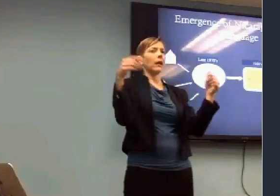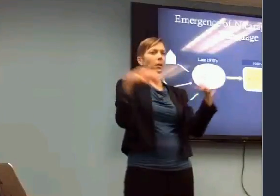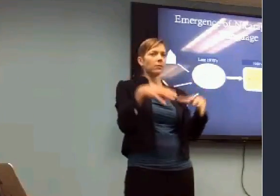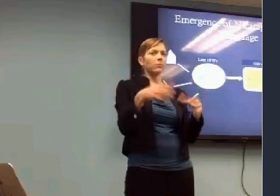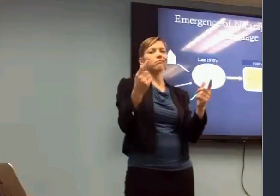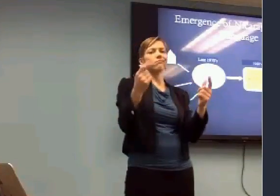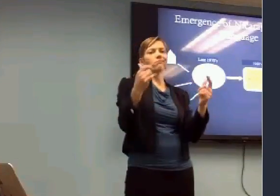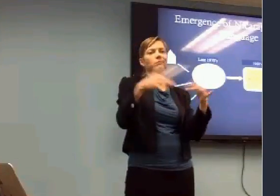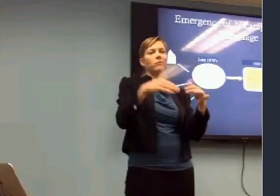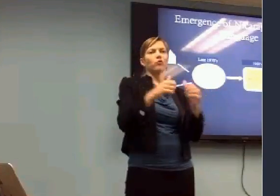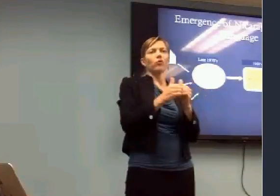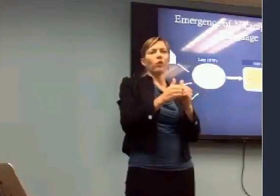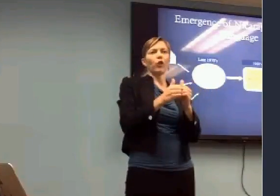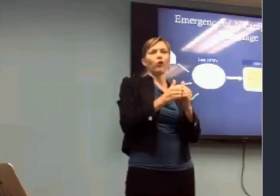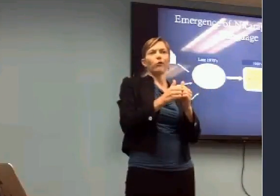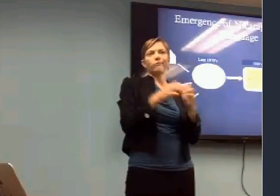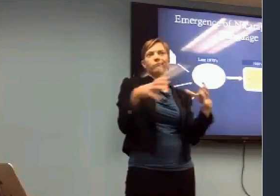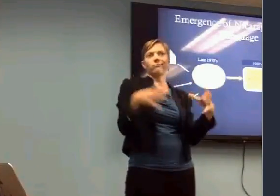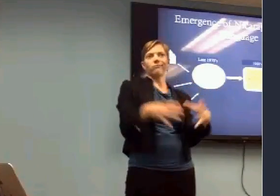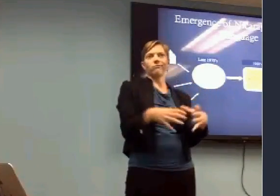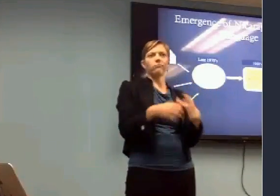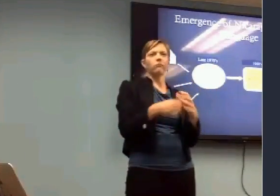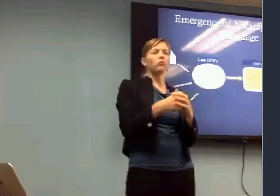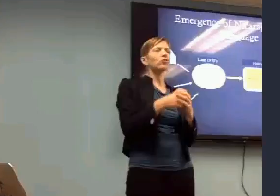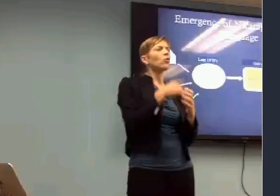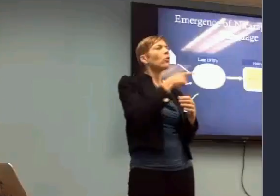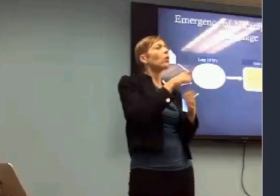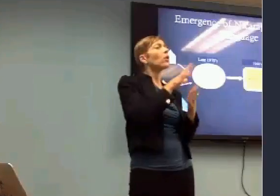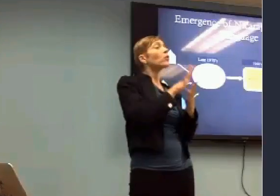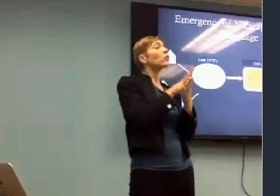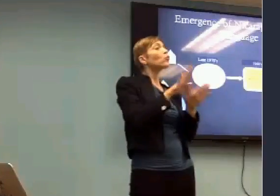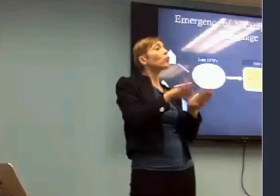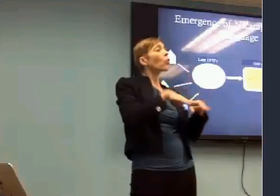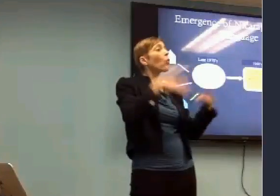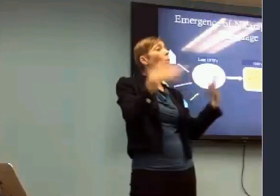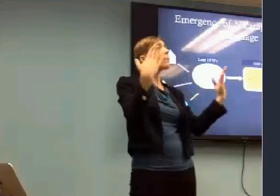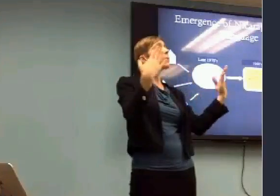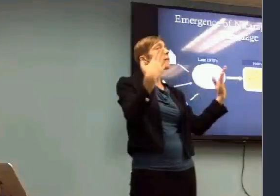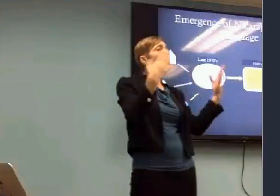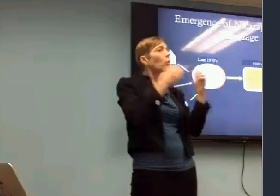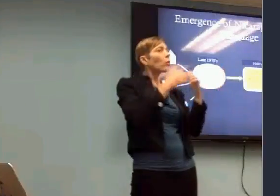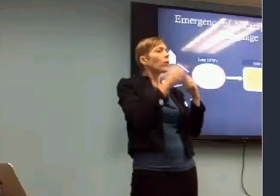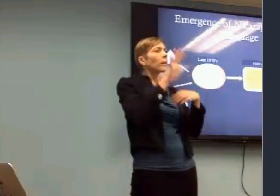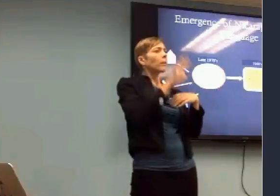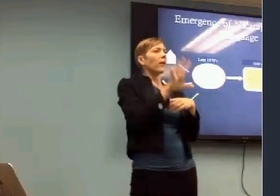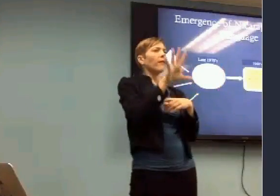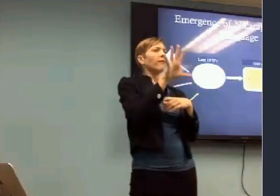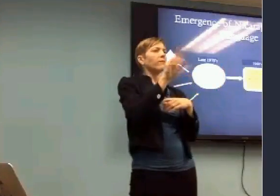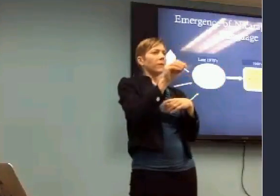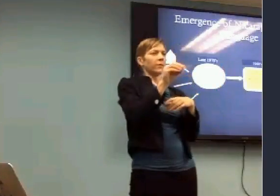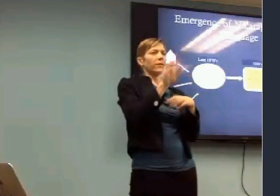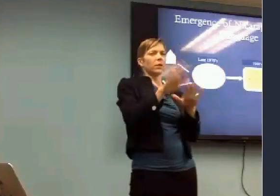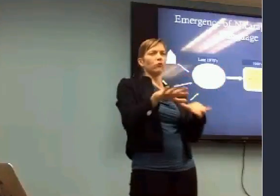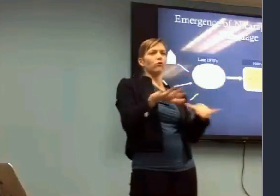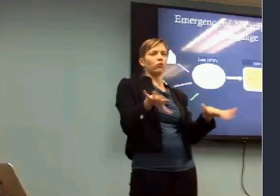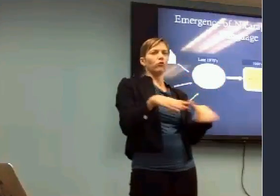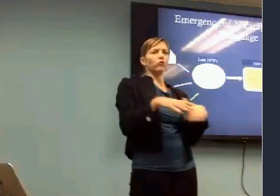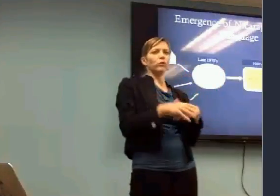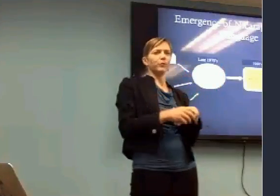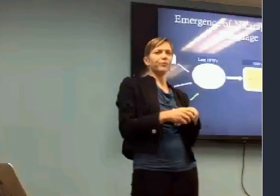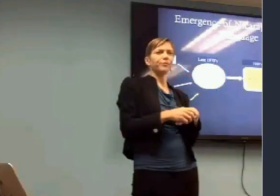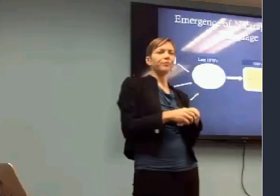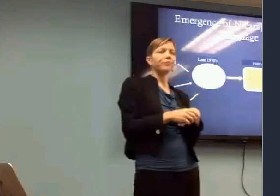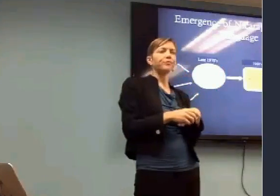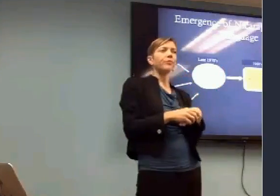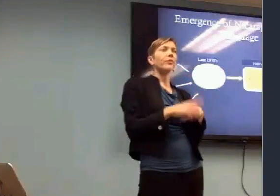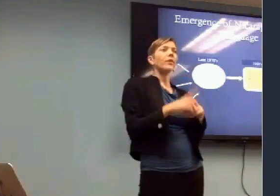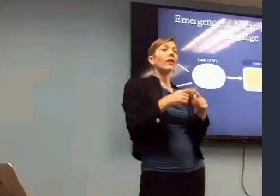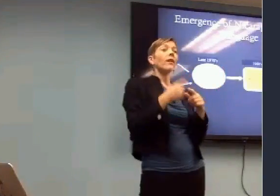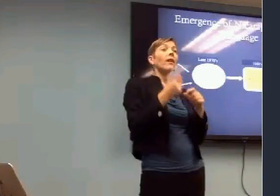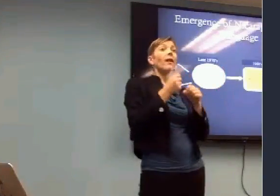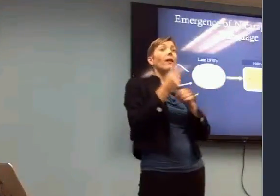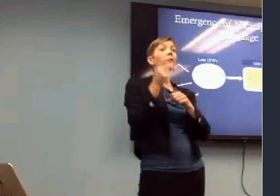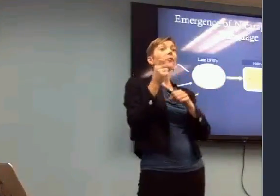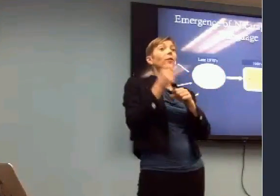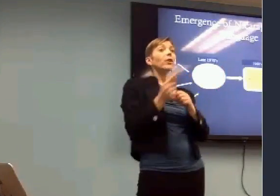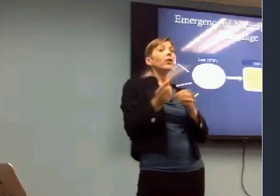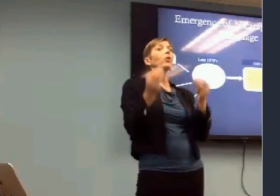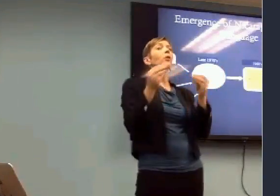see deaf children creating this language. So the school opened its doors with about 50 deaf children in